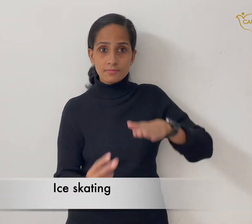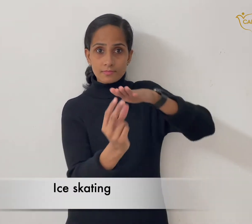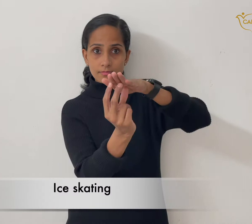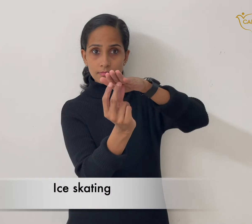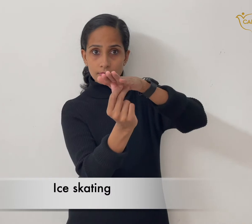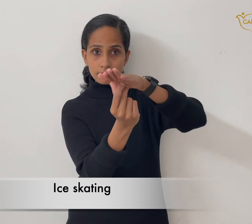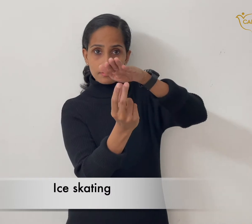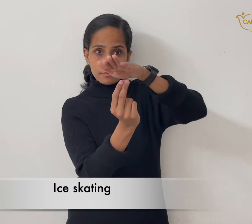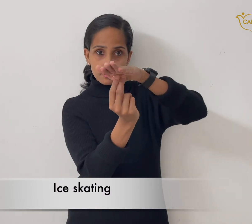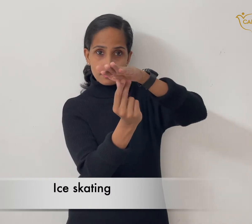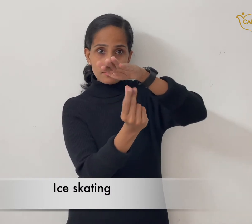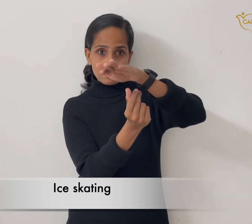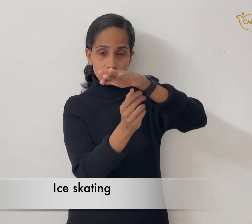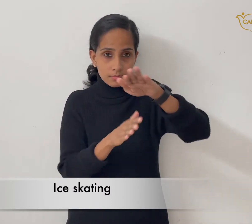Ice skating.